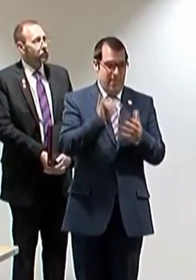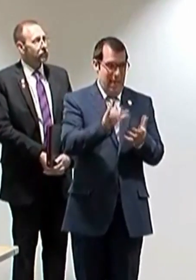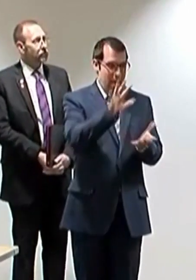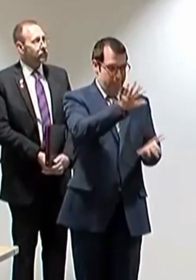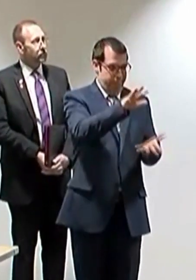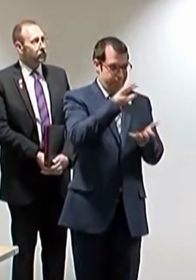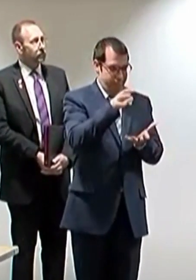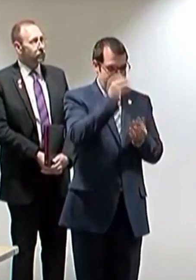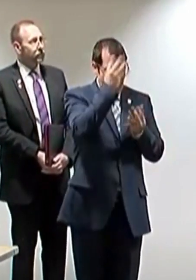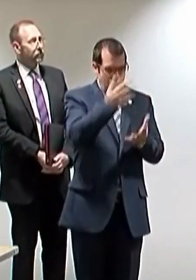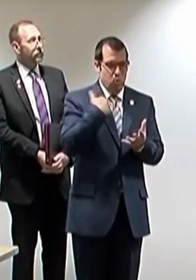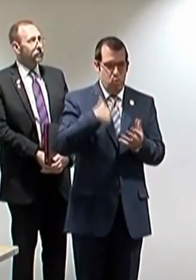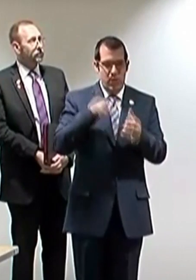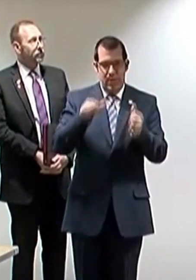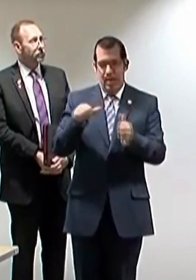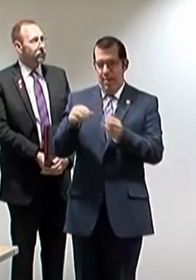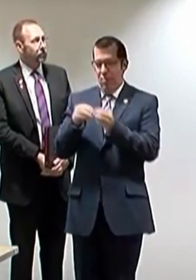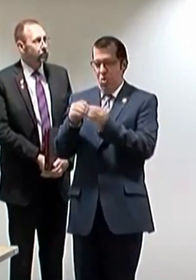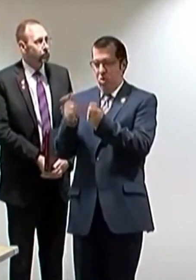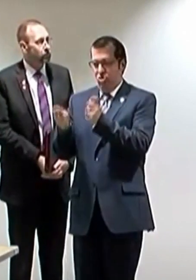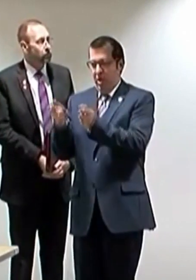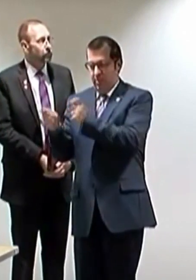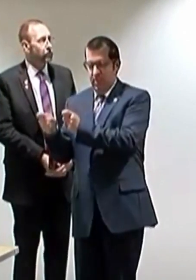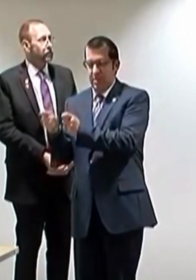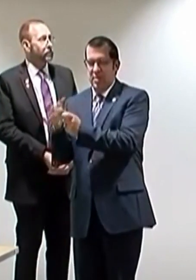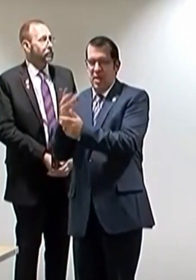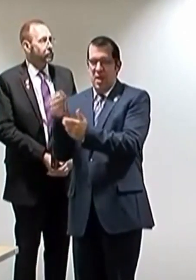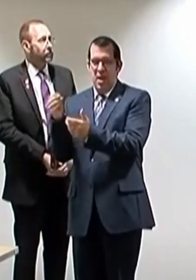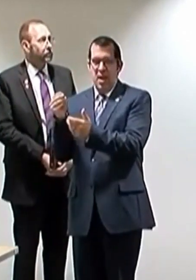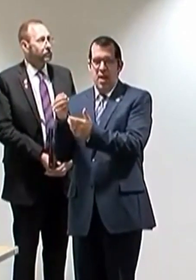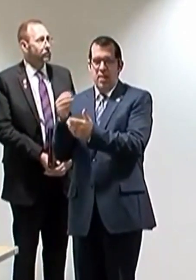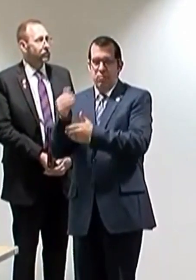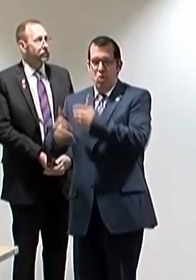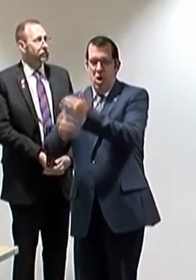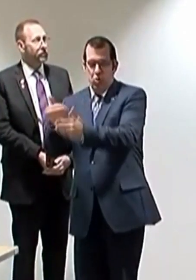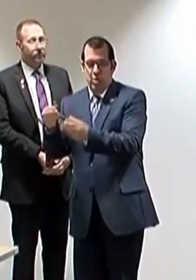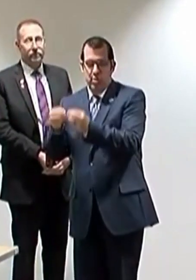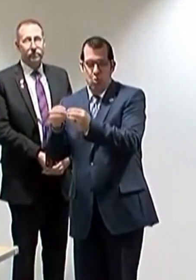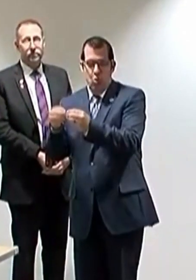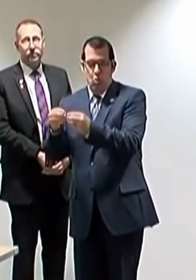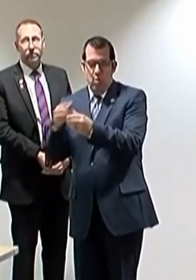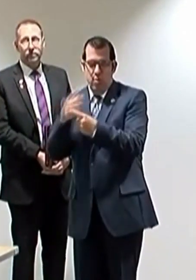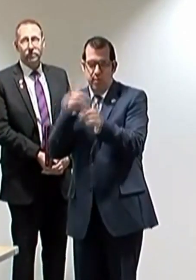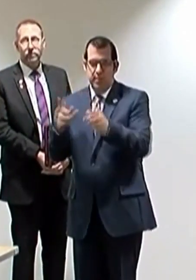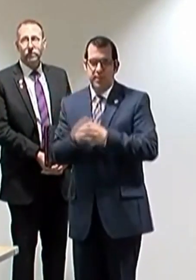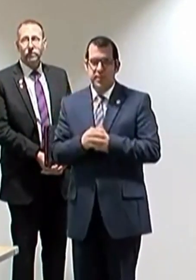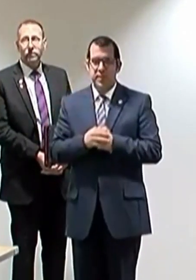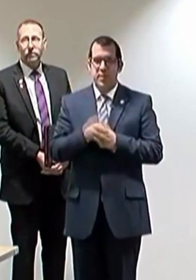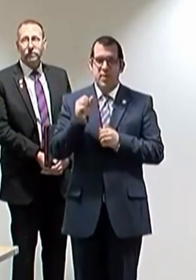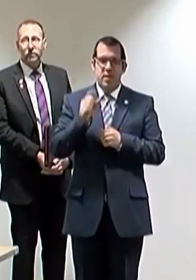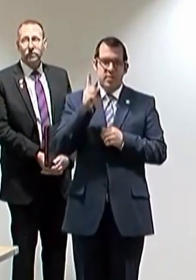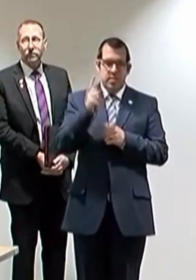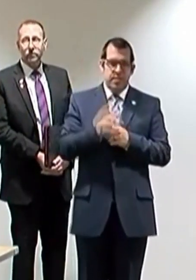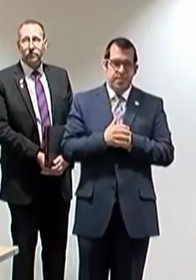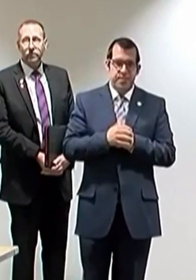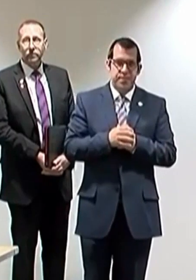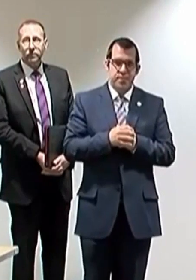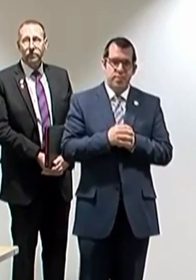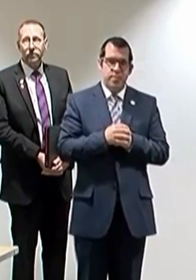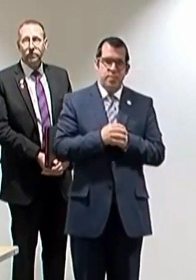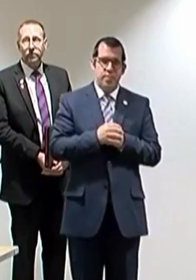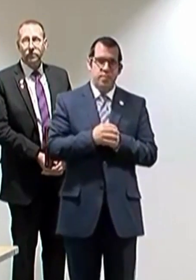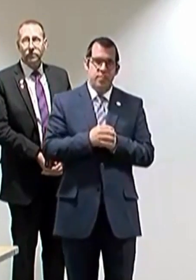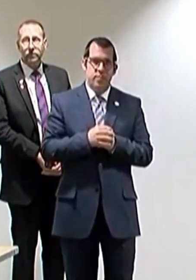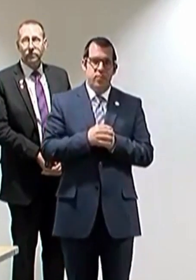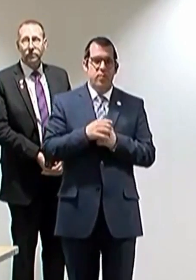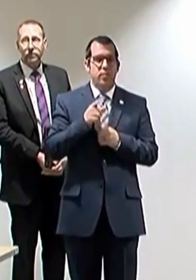additional adjustments and hopefully make some additional progress. Yes, in the back. With